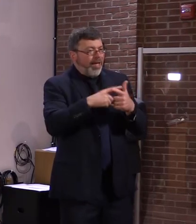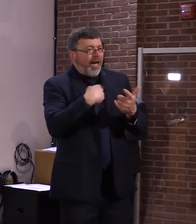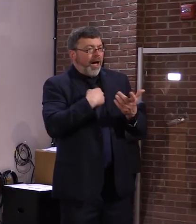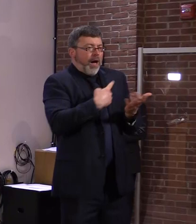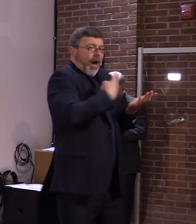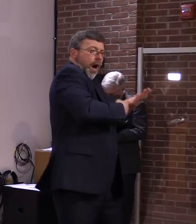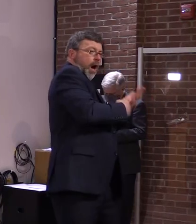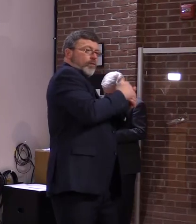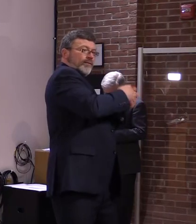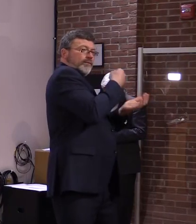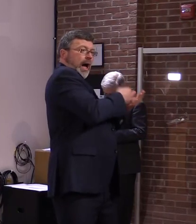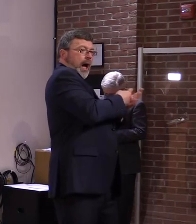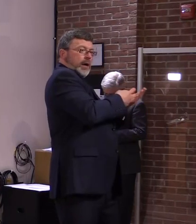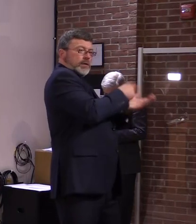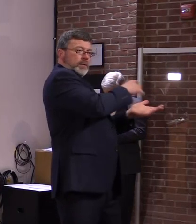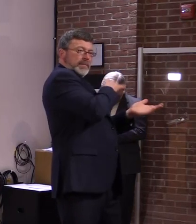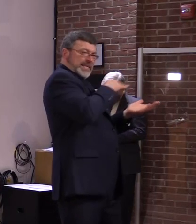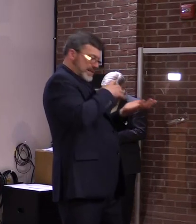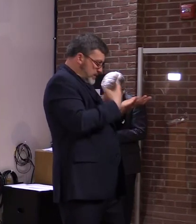Appreciate it. Thank you, Governor.